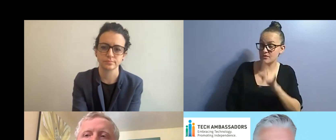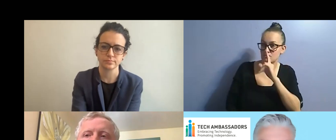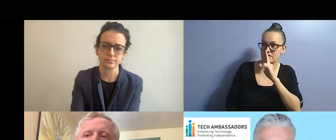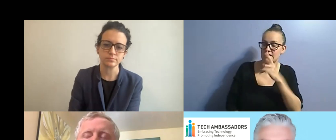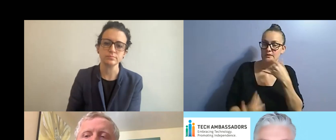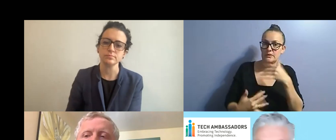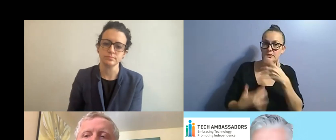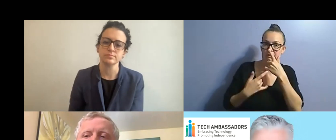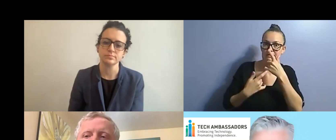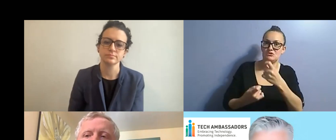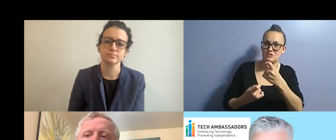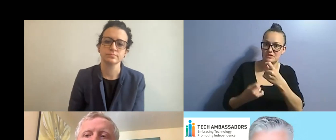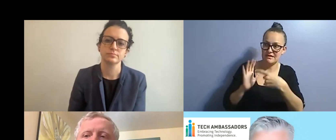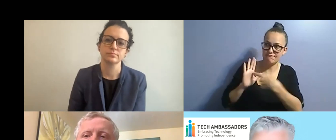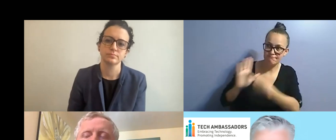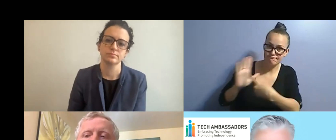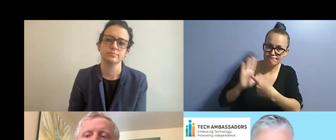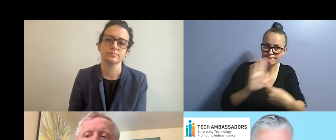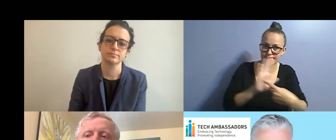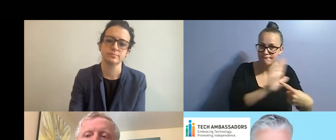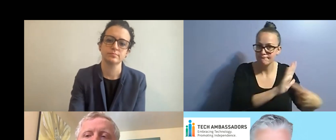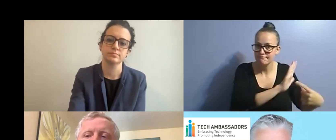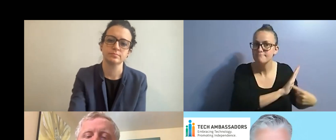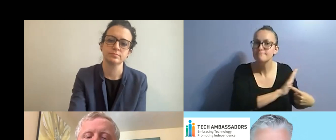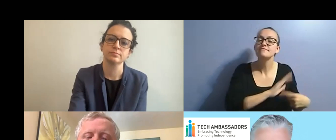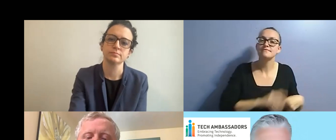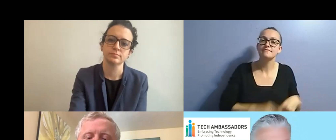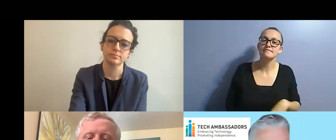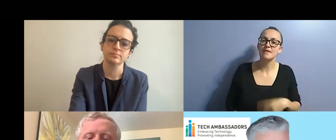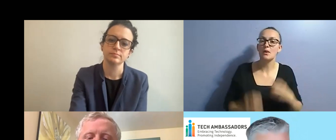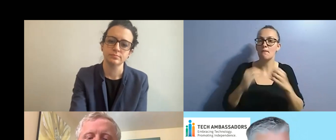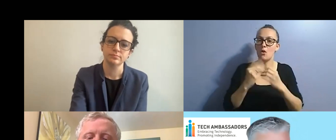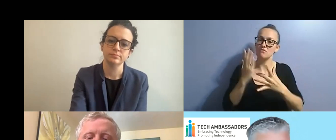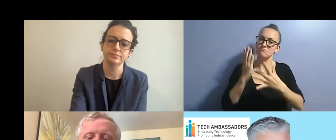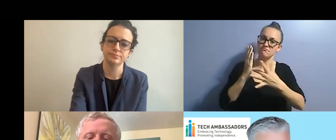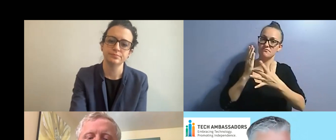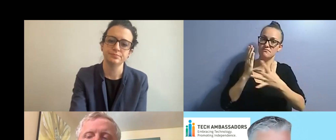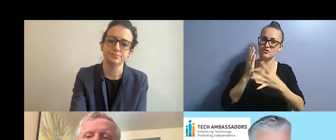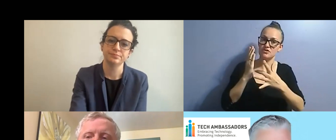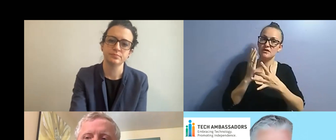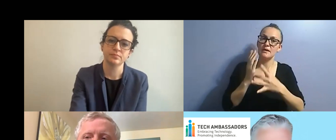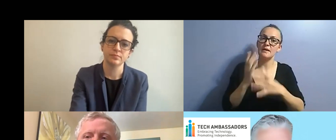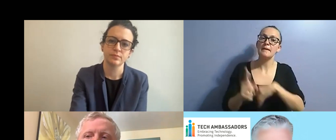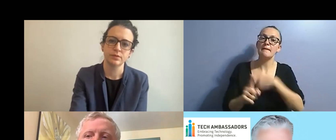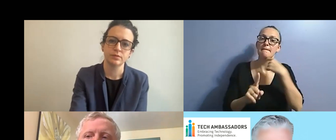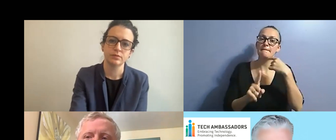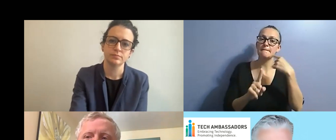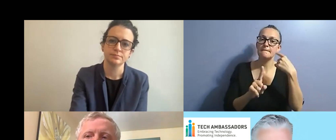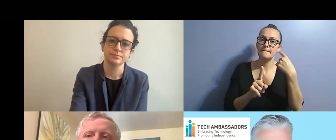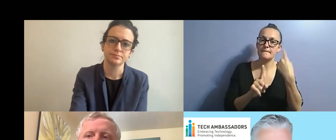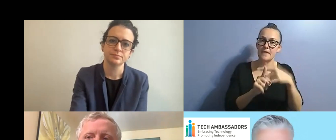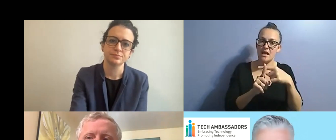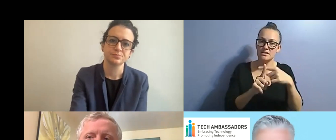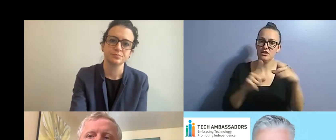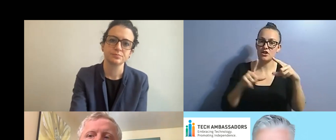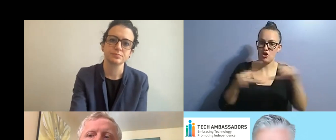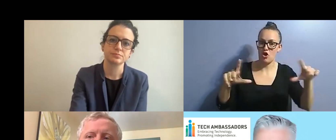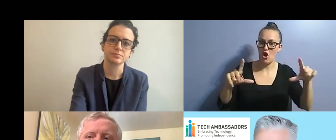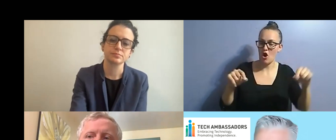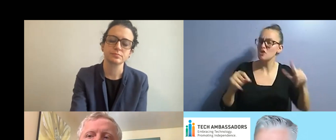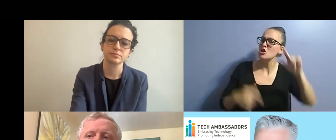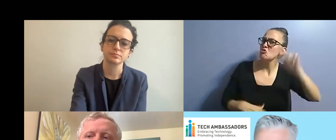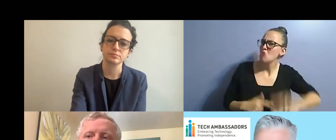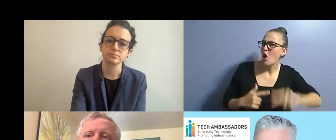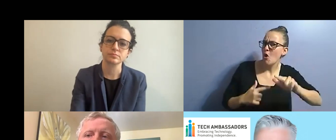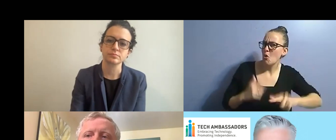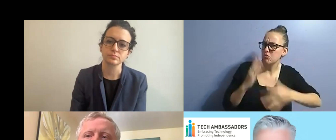interesting way to demo all those things, which are a little more techy, along with the card, which is low tech, right? But Right. because it's